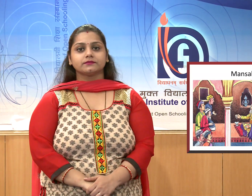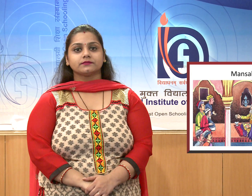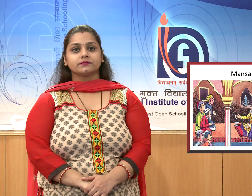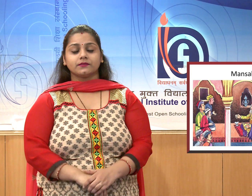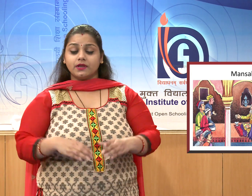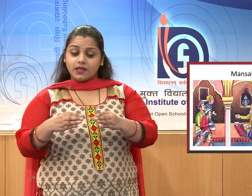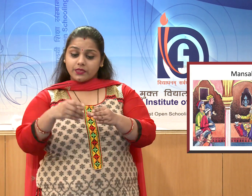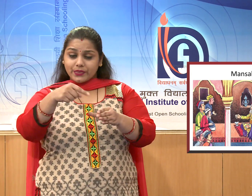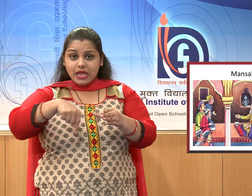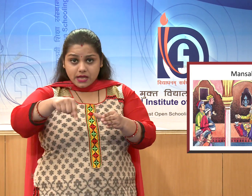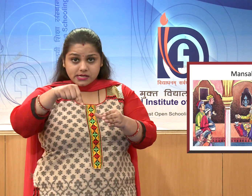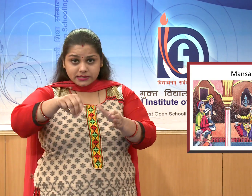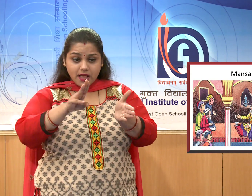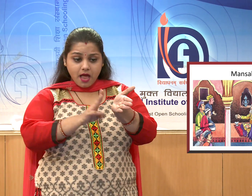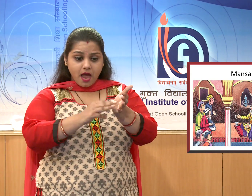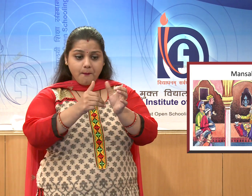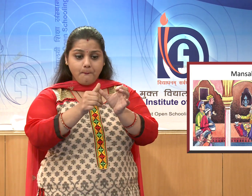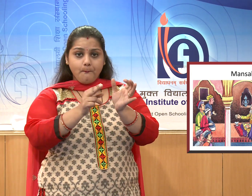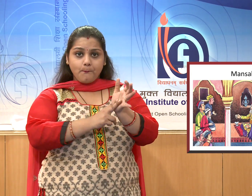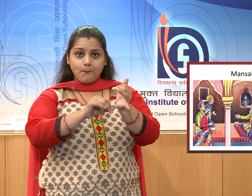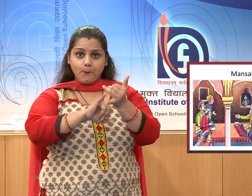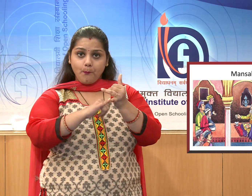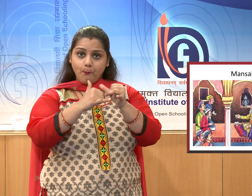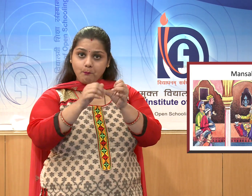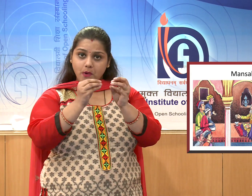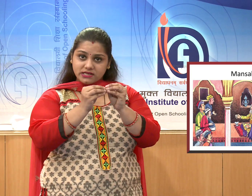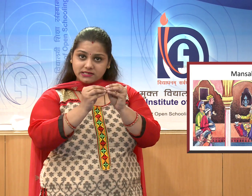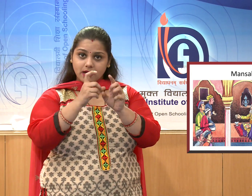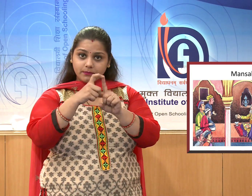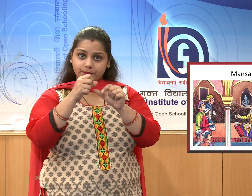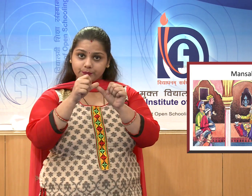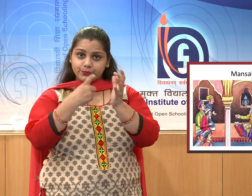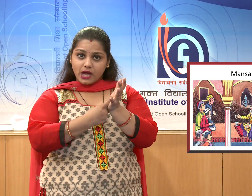These Mansabdars were mostly paid through